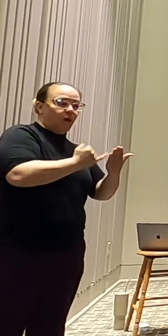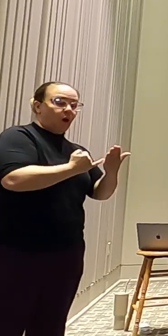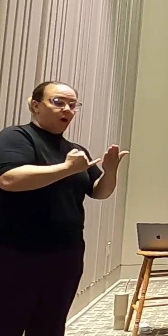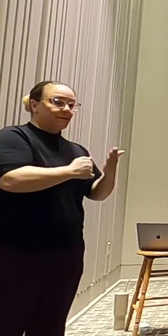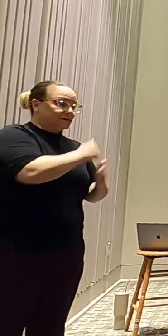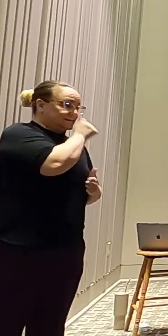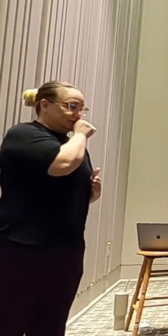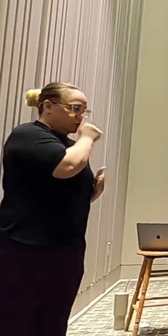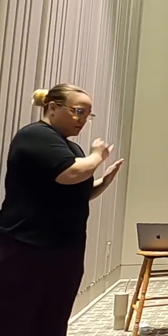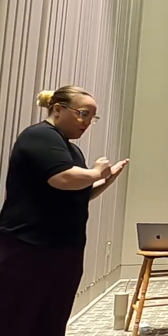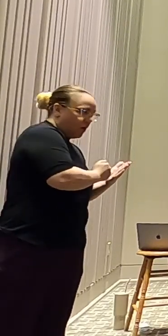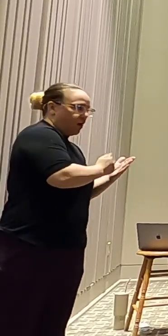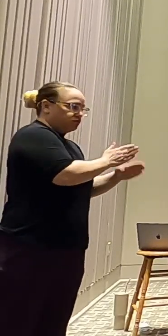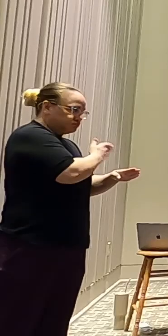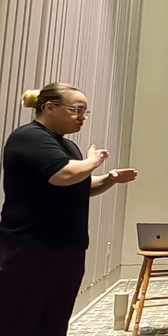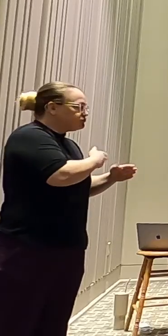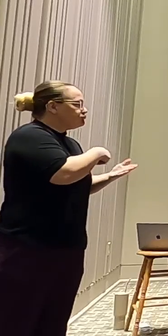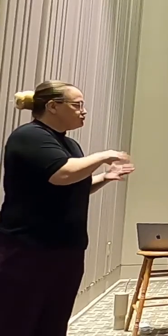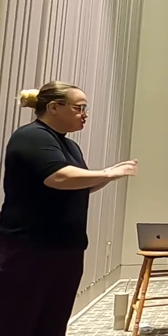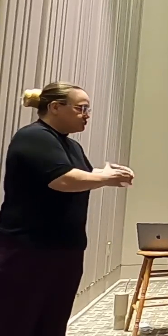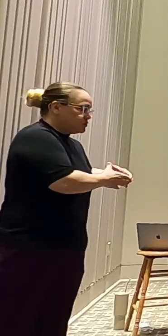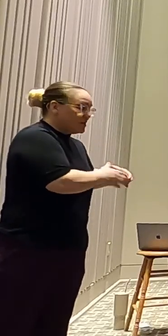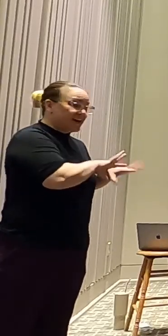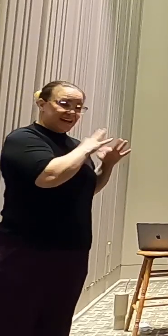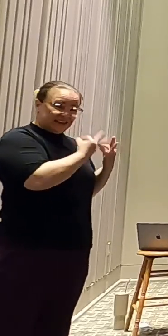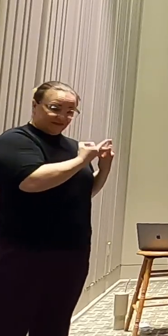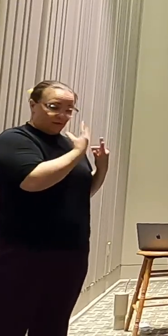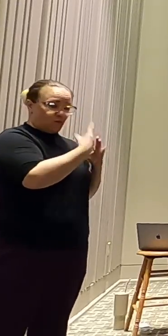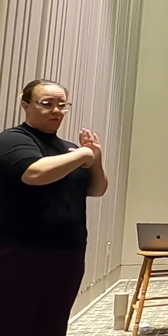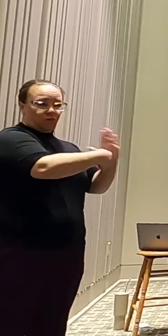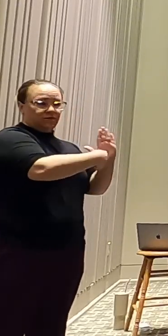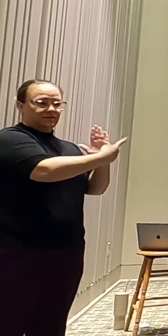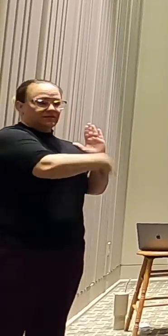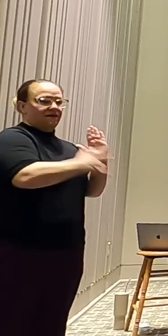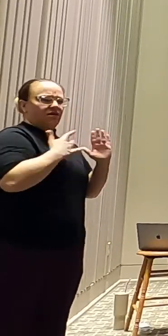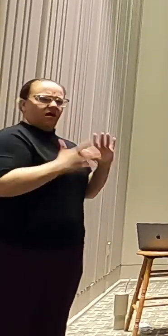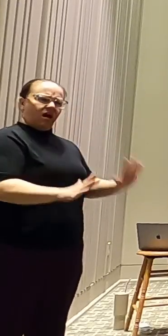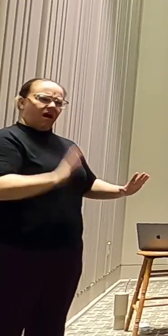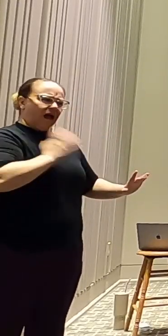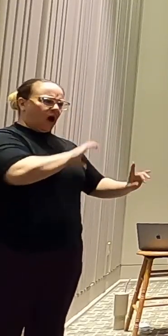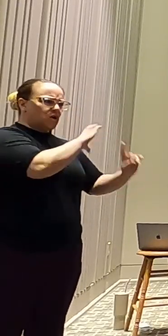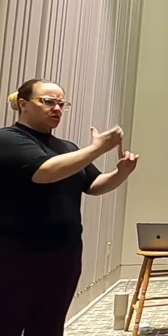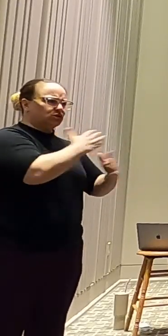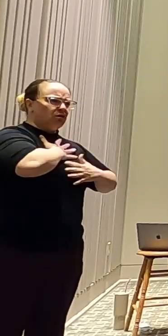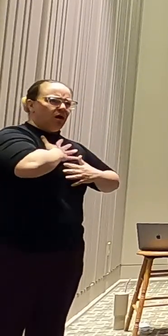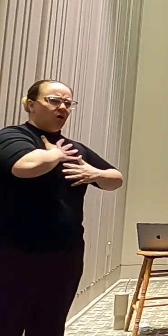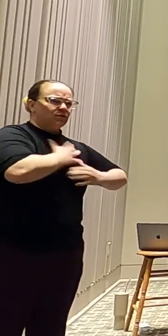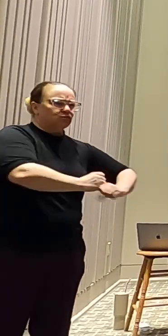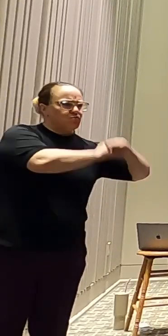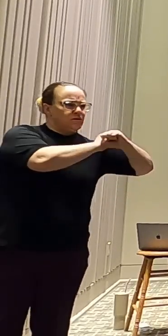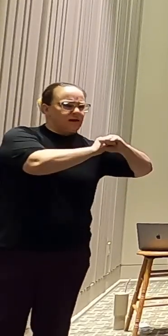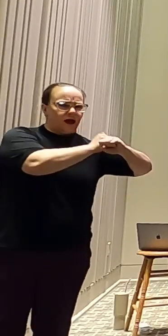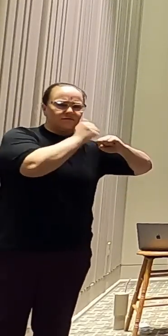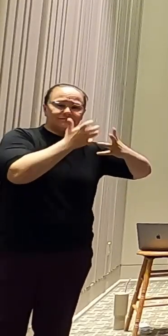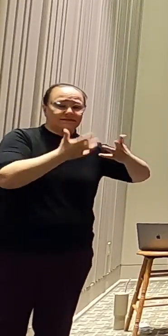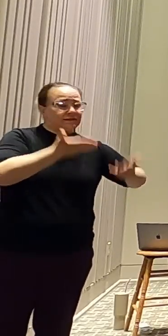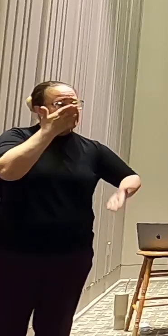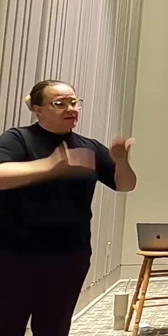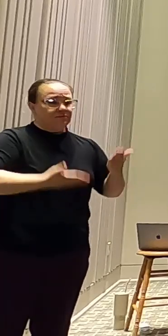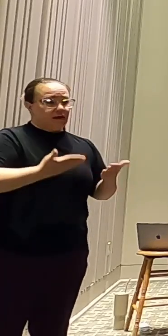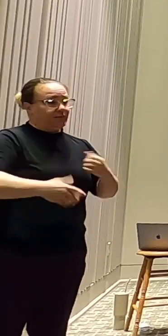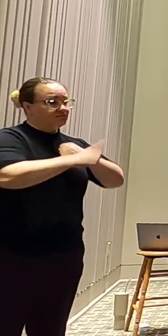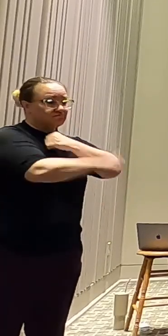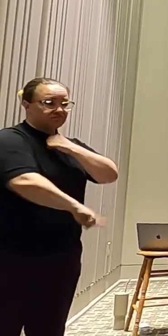secret. It was families like his who really felt like they had to protect the culture despite the possible implications like